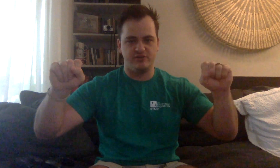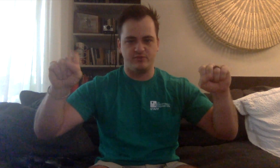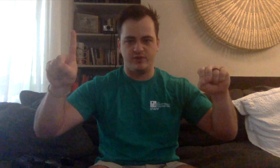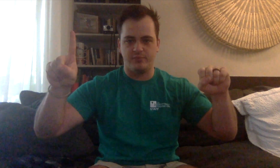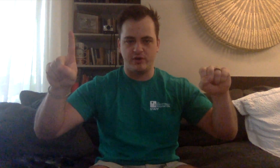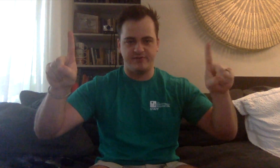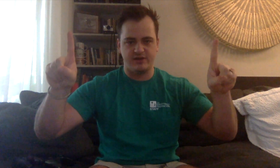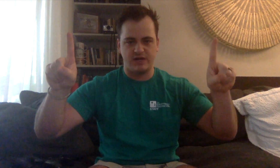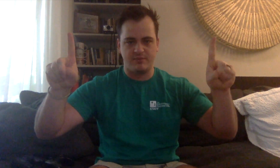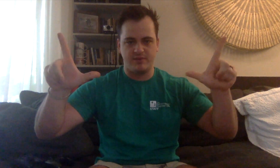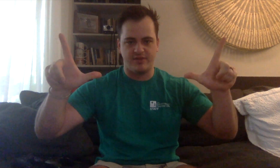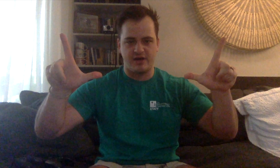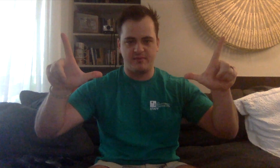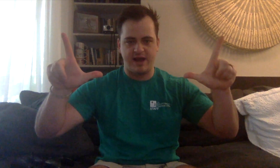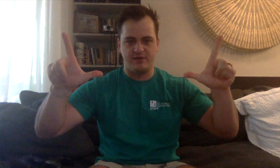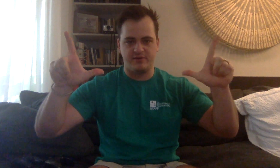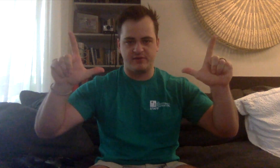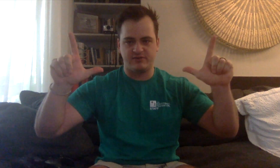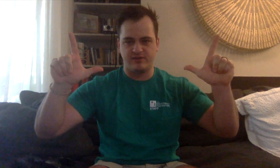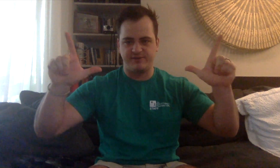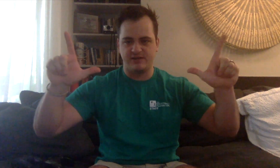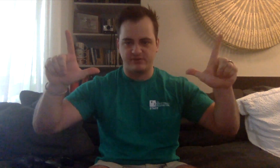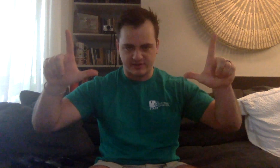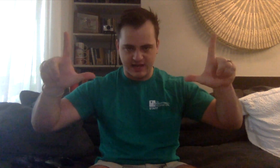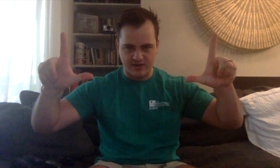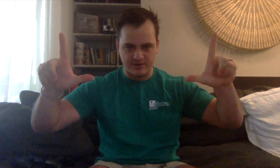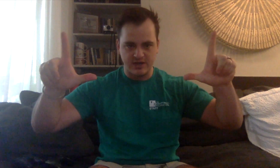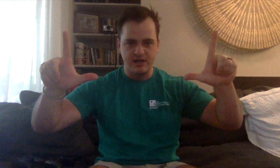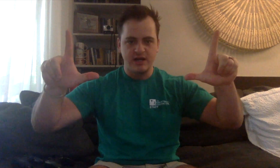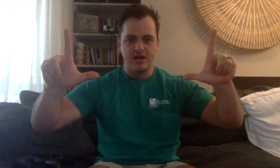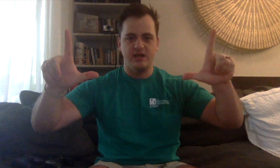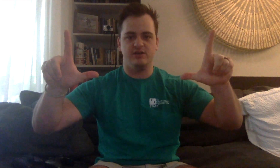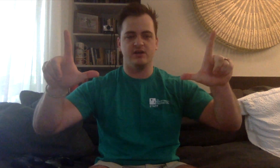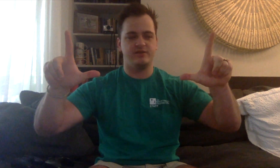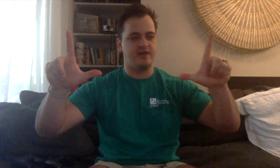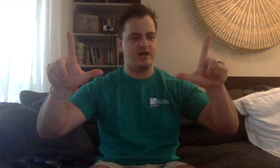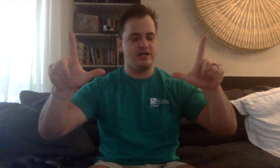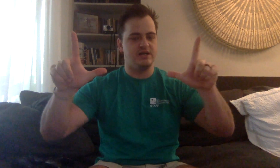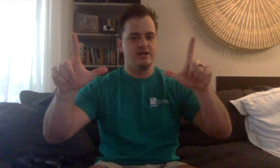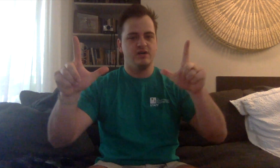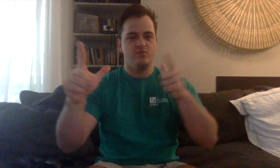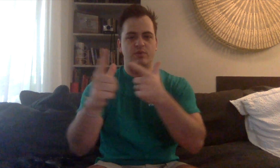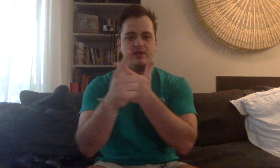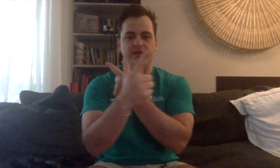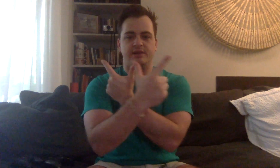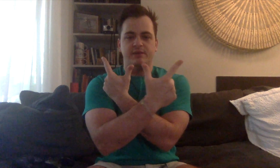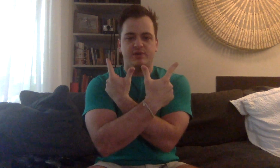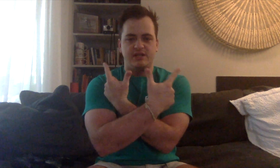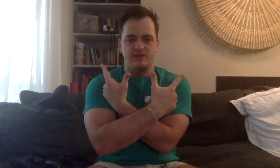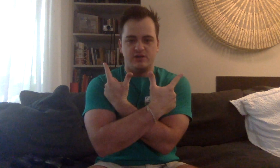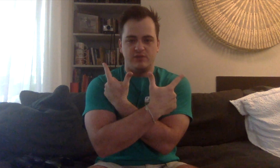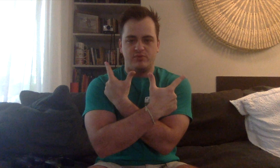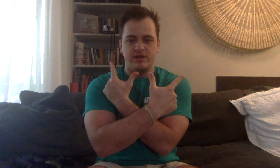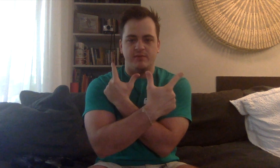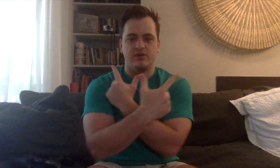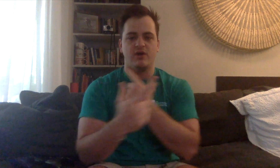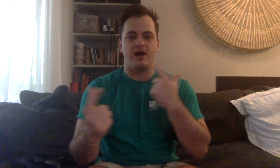the pointer finger up, the thumb out, the rest of the fingers are down. And you're going to say, with liberty, you're going to bring them across,